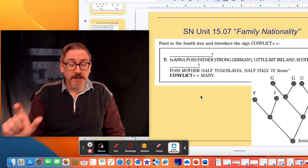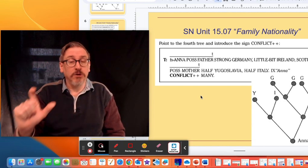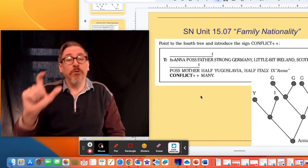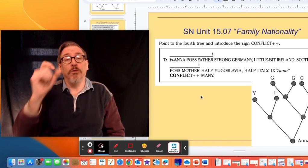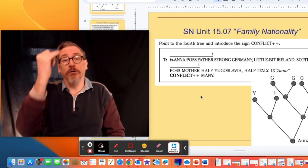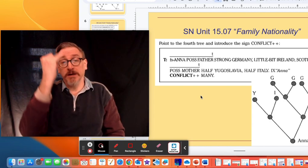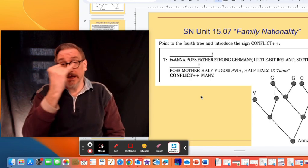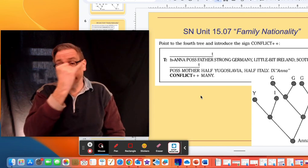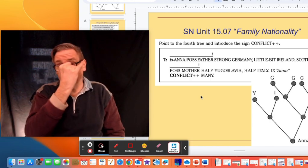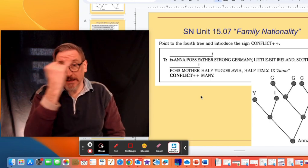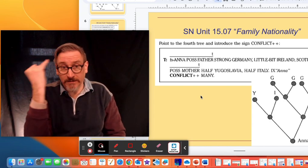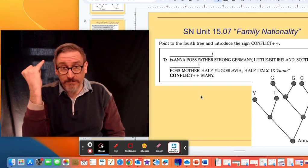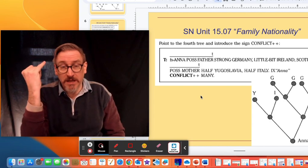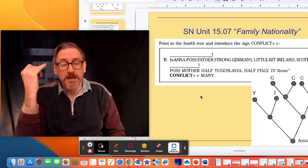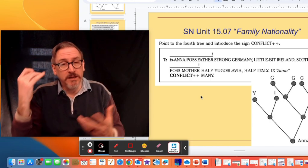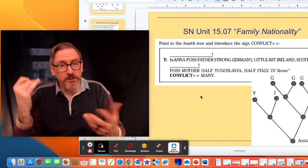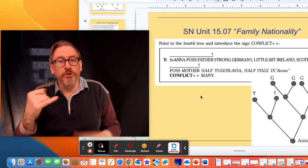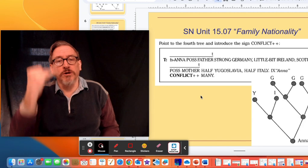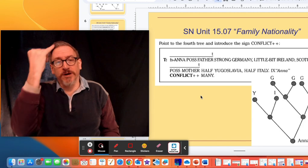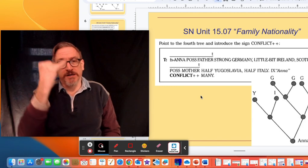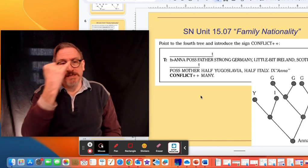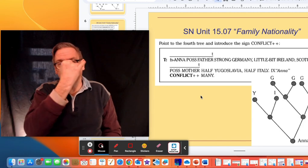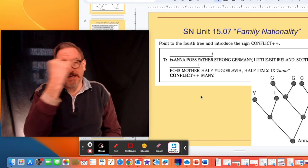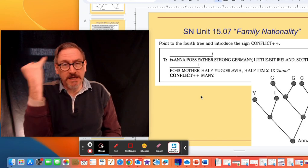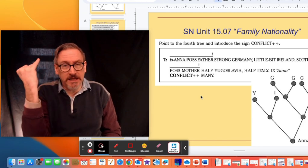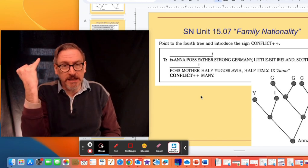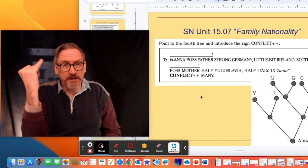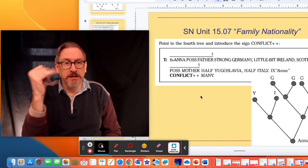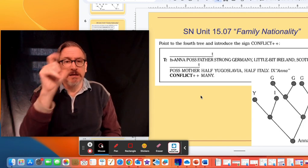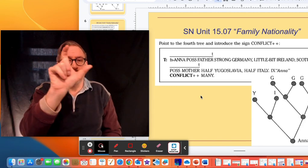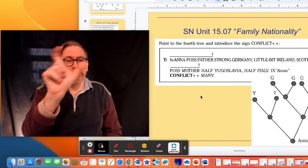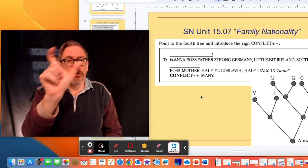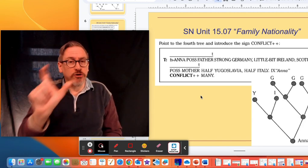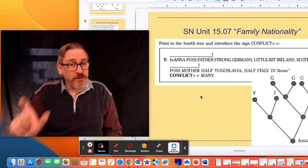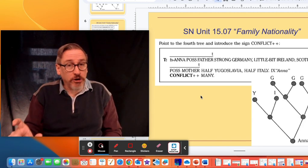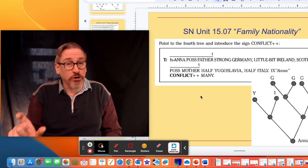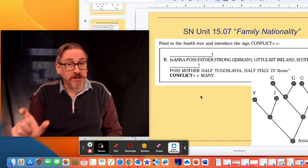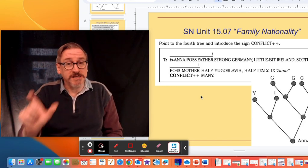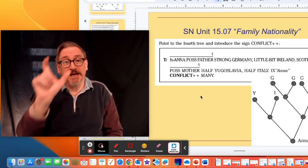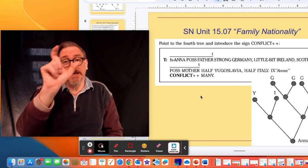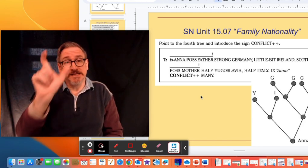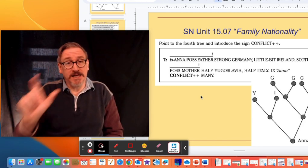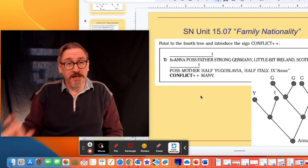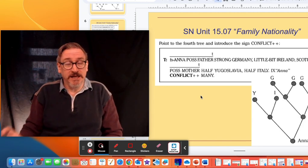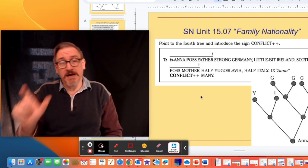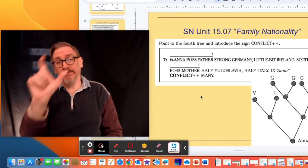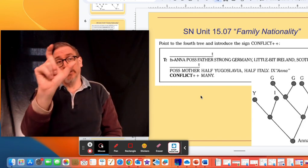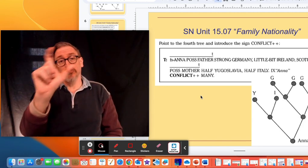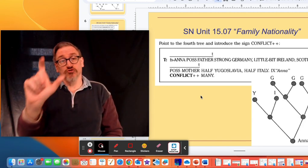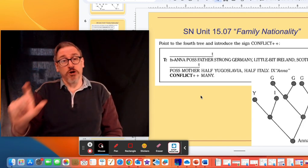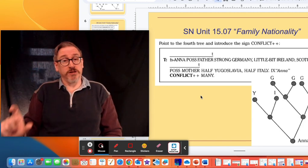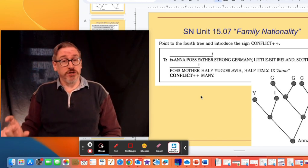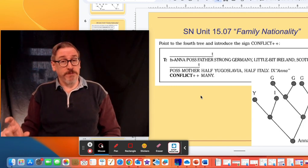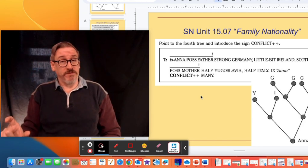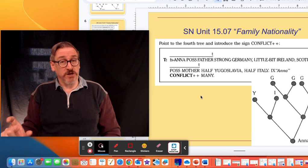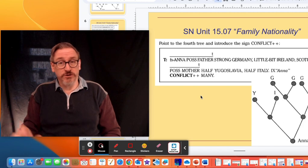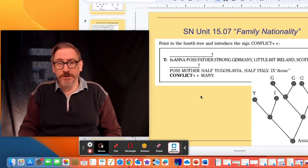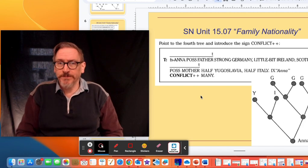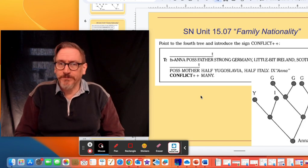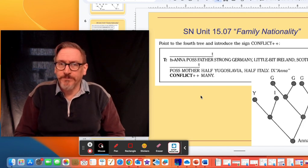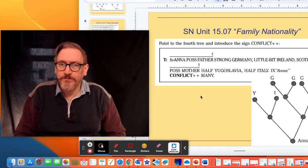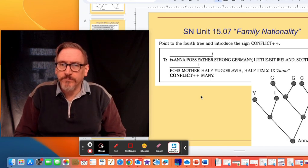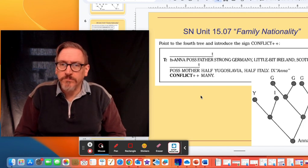Italy or Italy. Now, the older American sign is Italy. Their current sign is Italy, kind of like you're drawing the shape of the